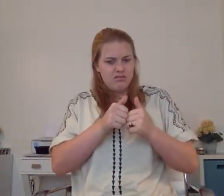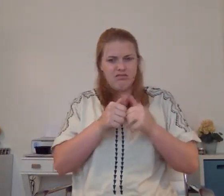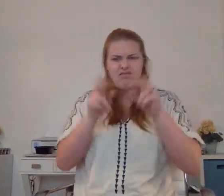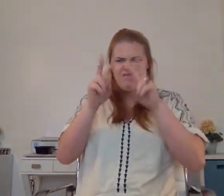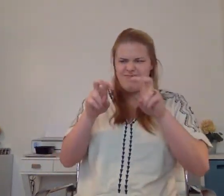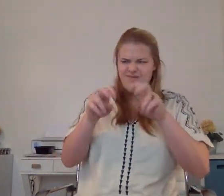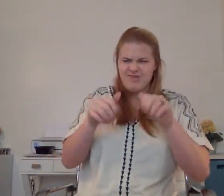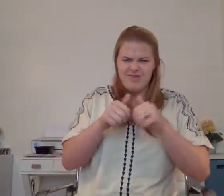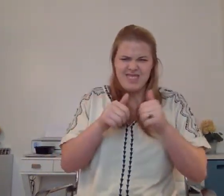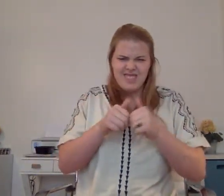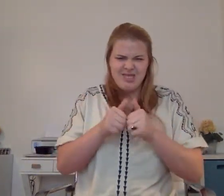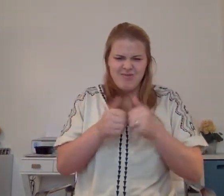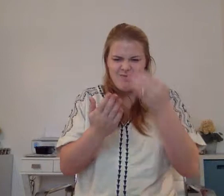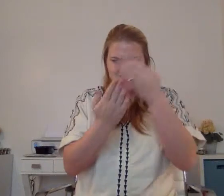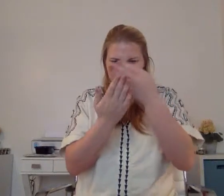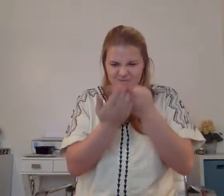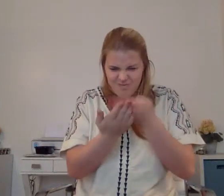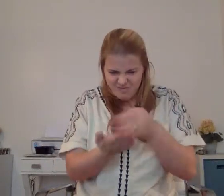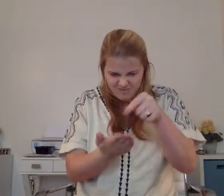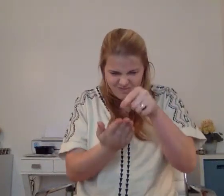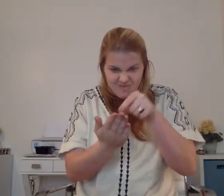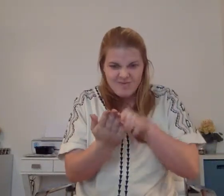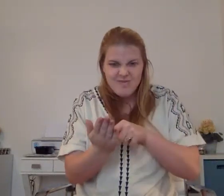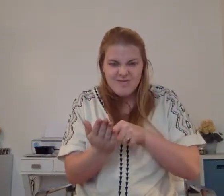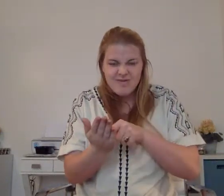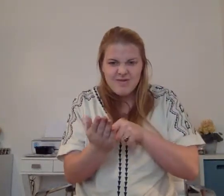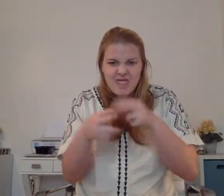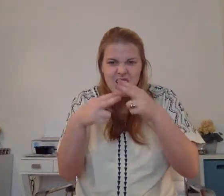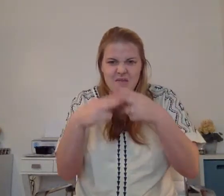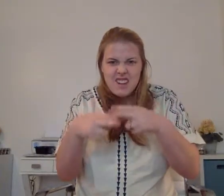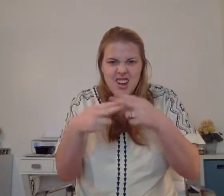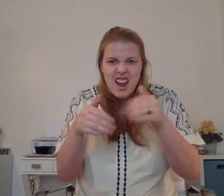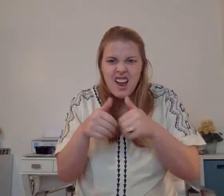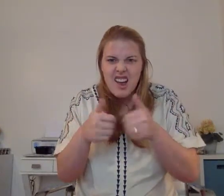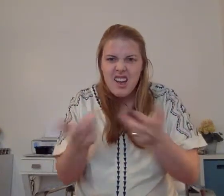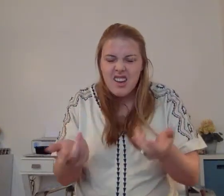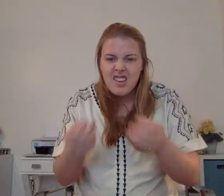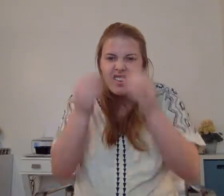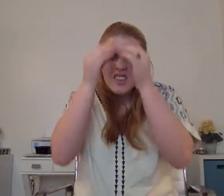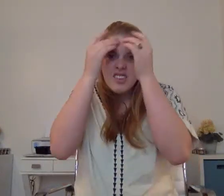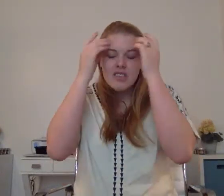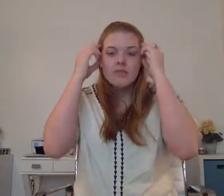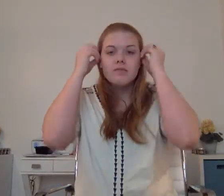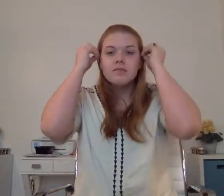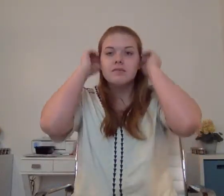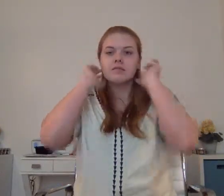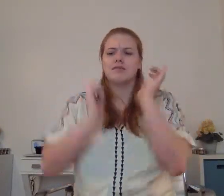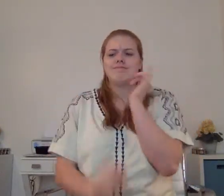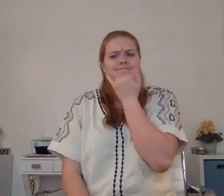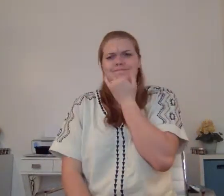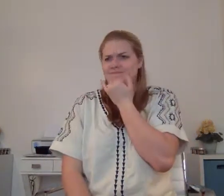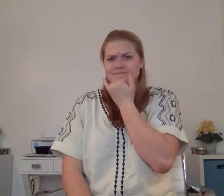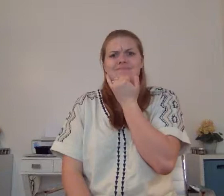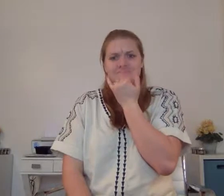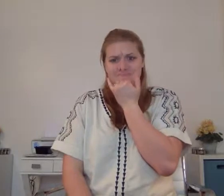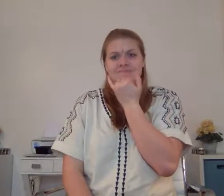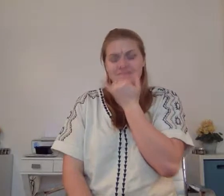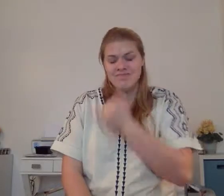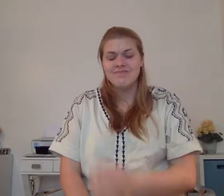cluster under statistical models. But I think this is a mistake for two main reasons. Firstly,